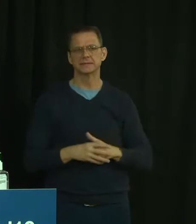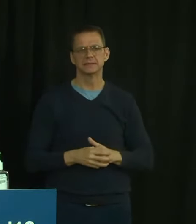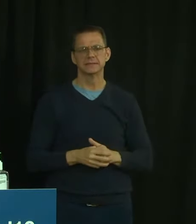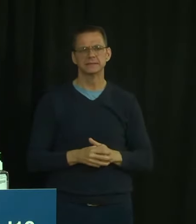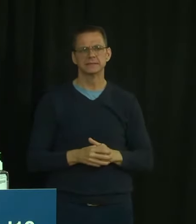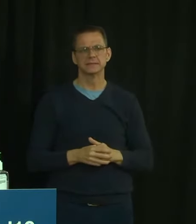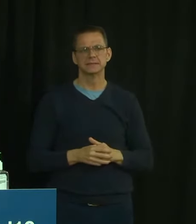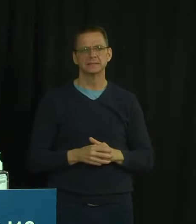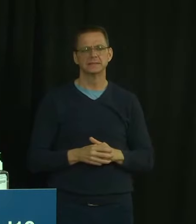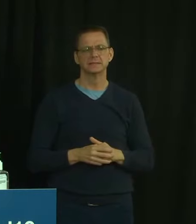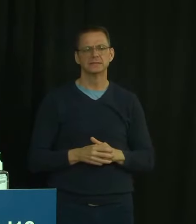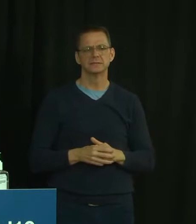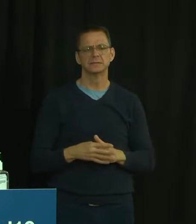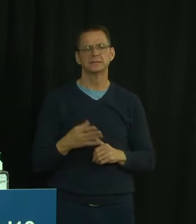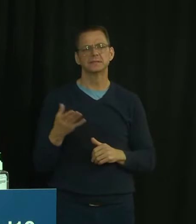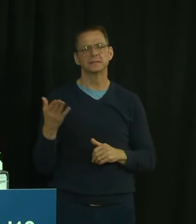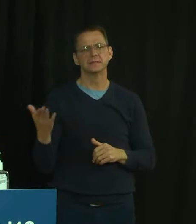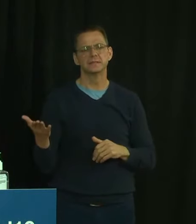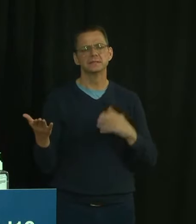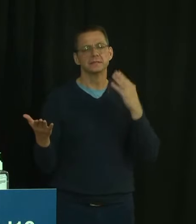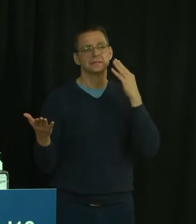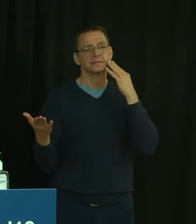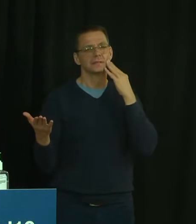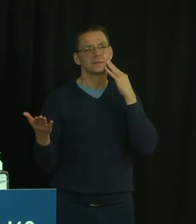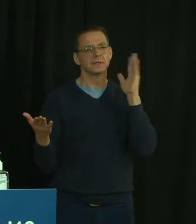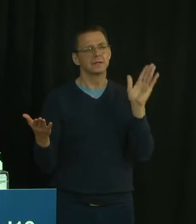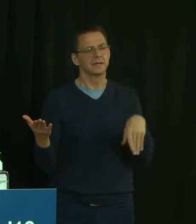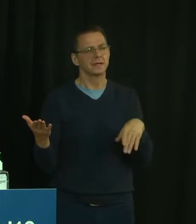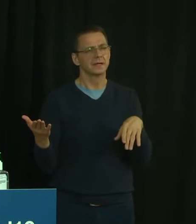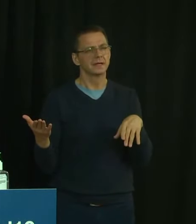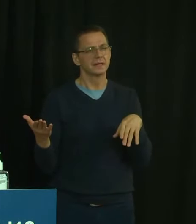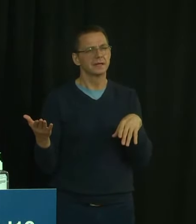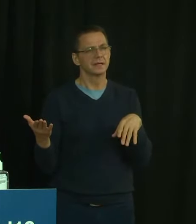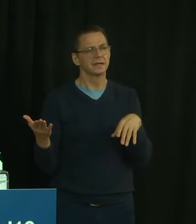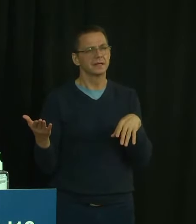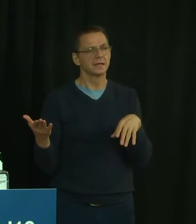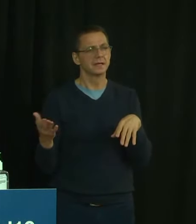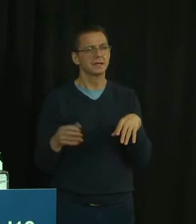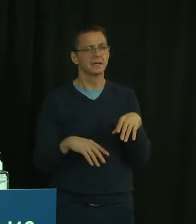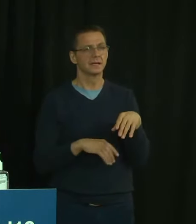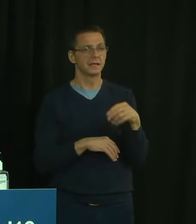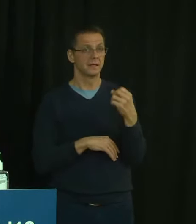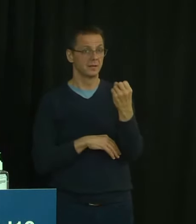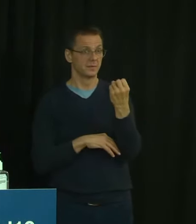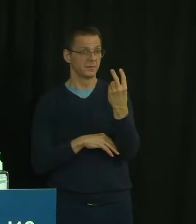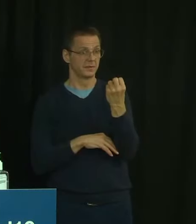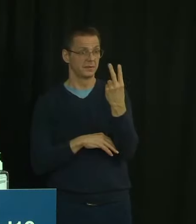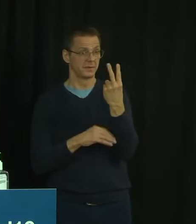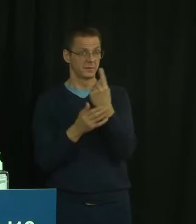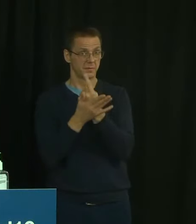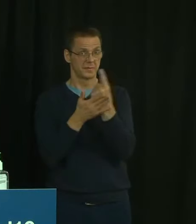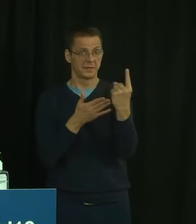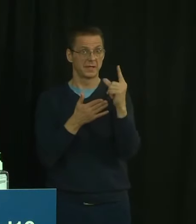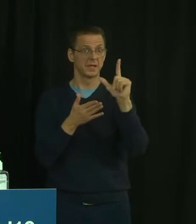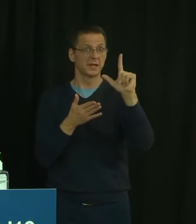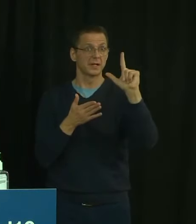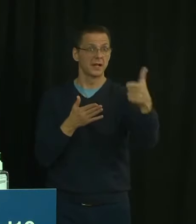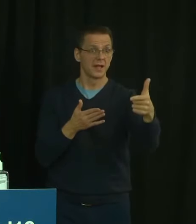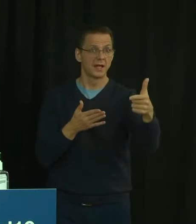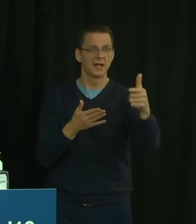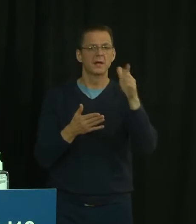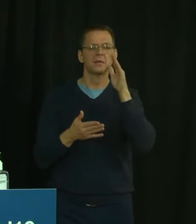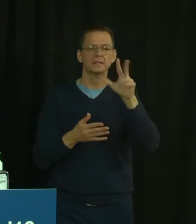time interval. So we do have several months both to look at what the evidence is with this very rare clotting event to